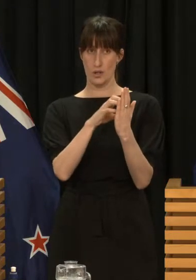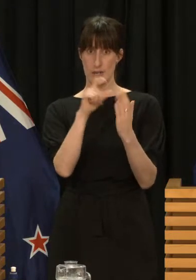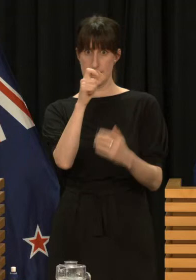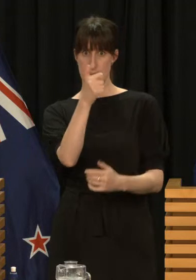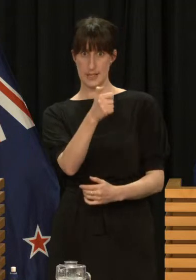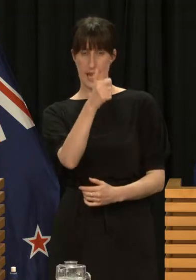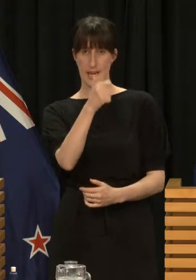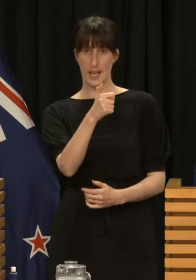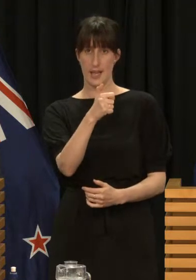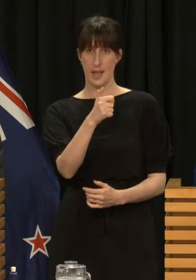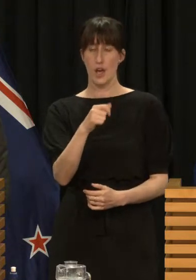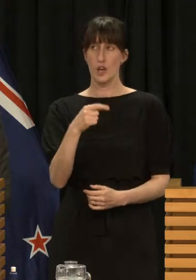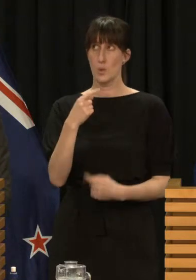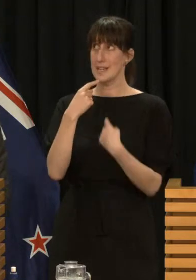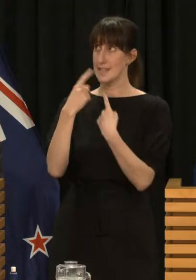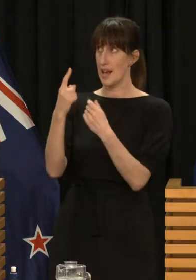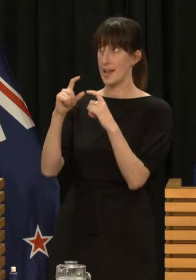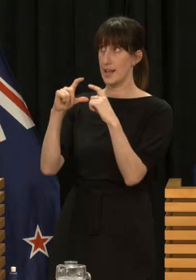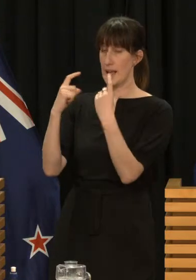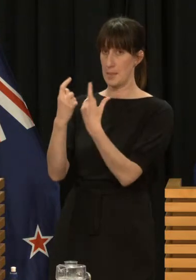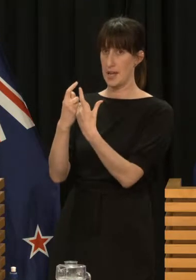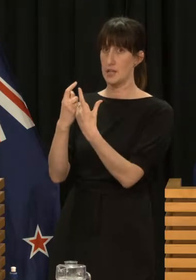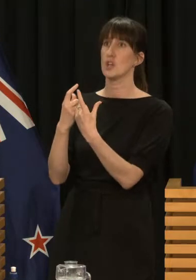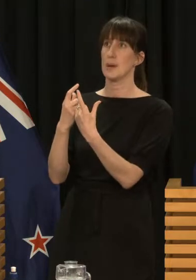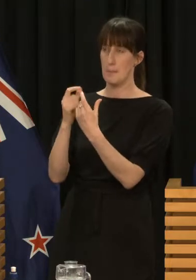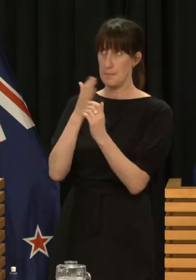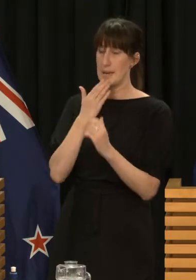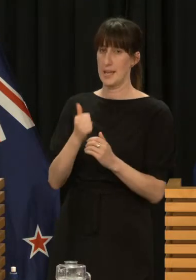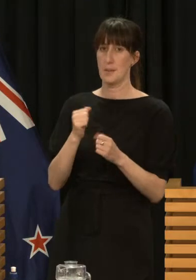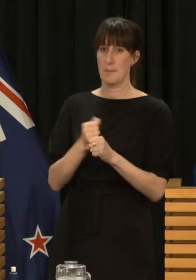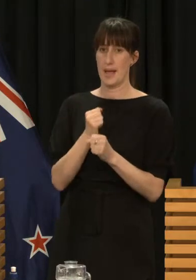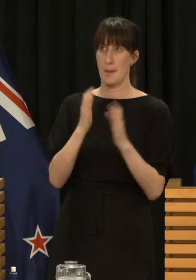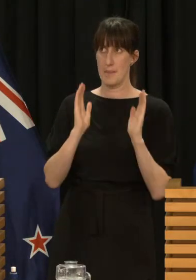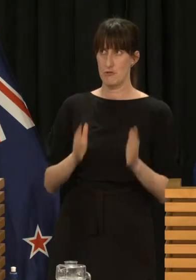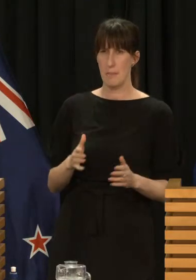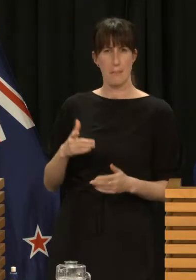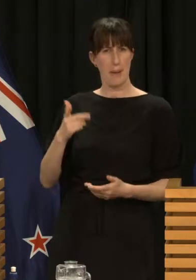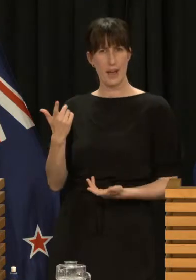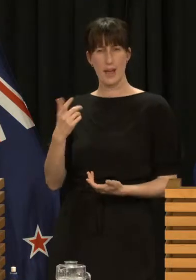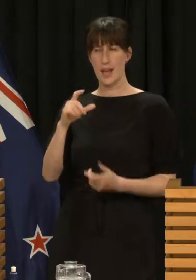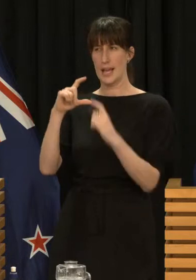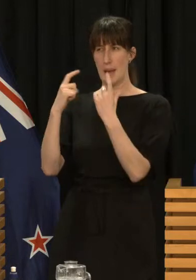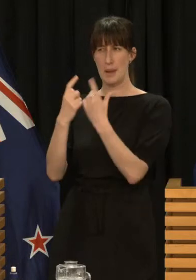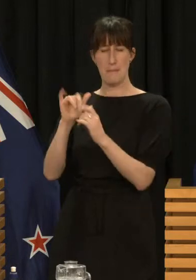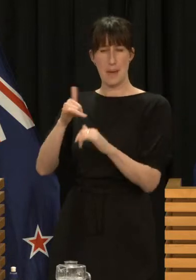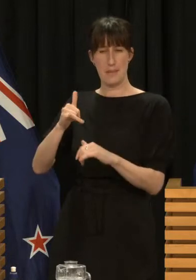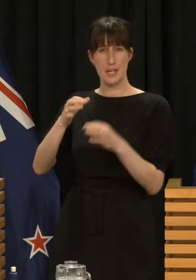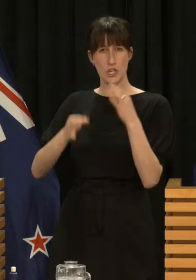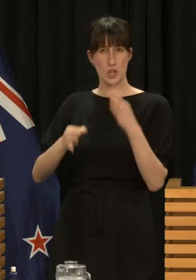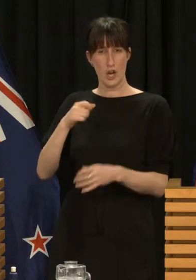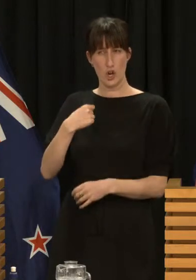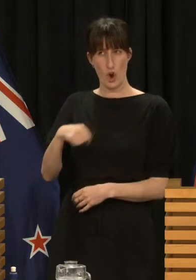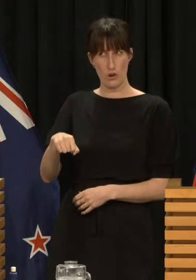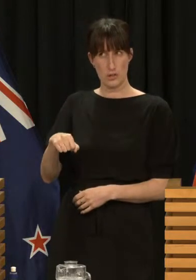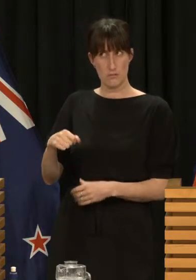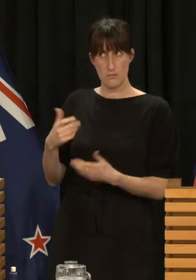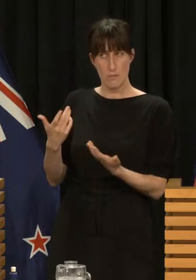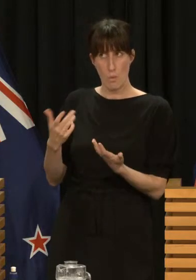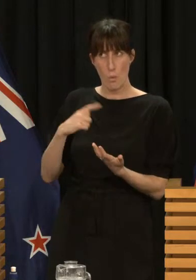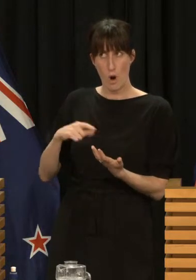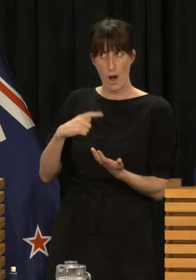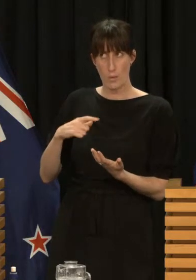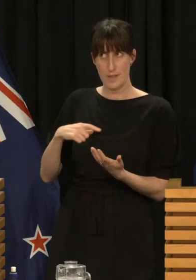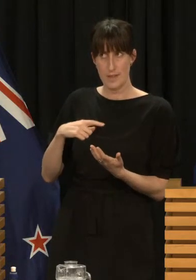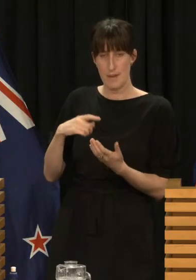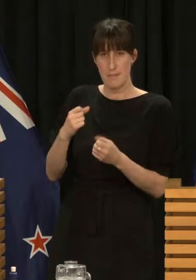settings? Look, we've got some legal processes to work through. We've also got to look at the enforceability and the practicality of different requirements that we